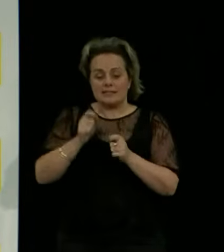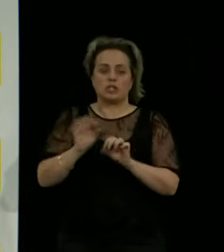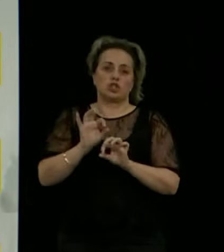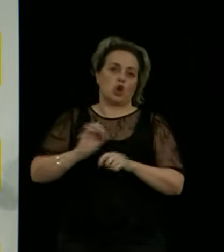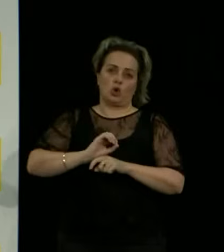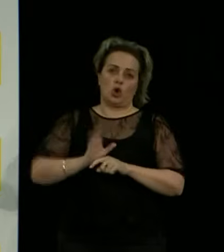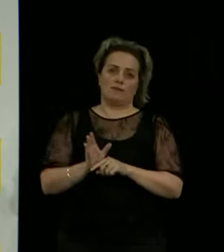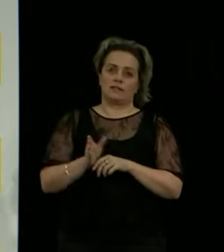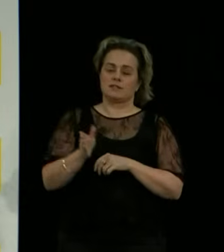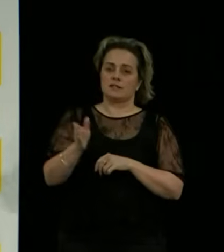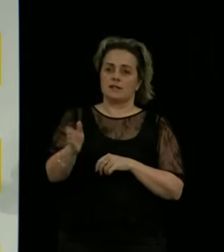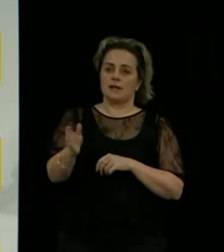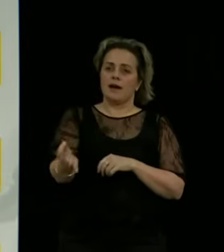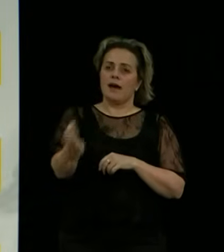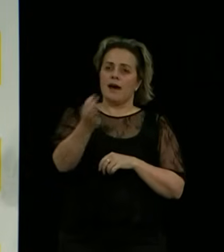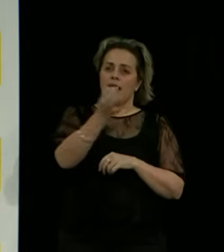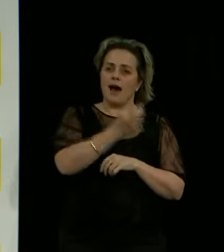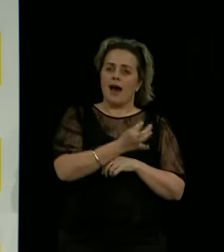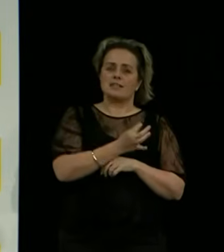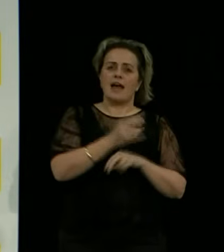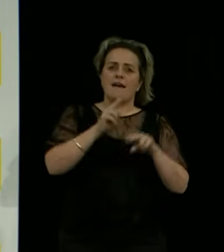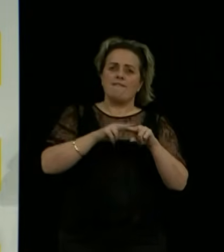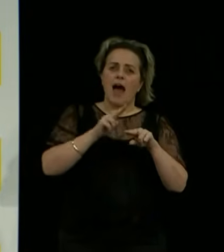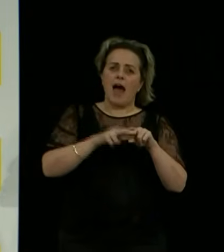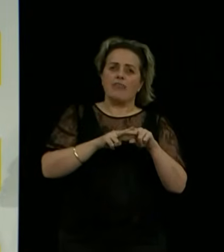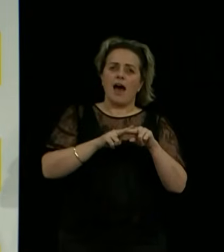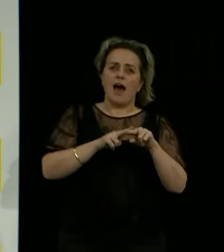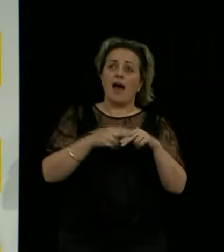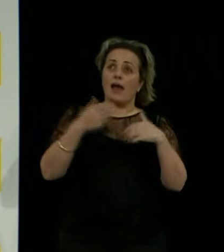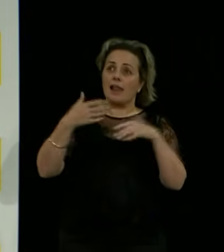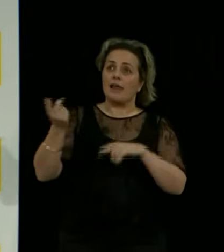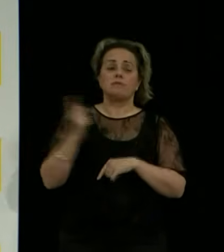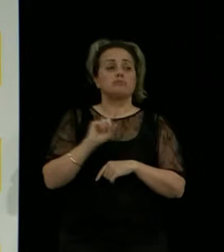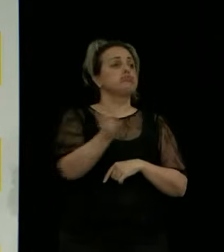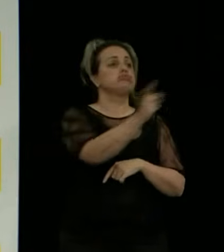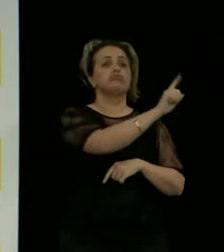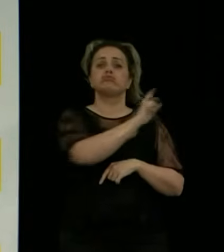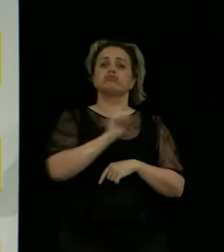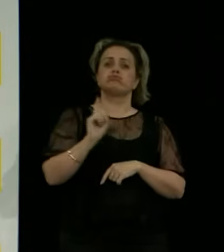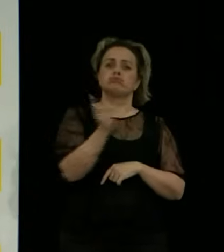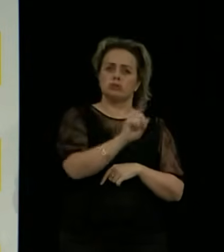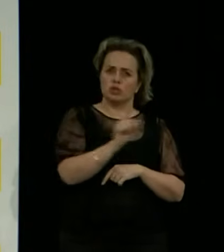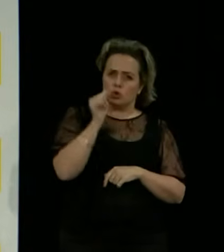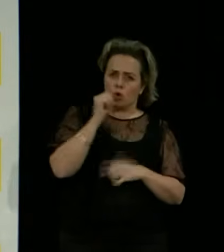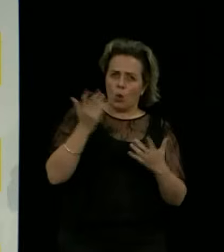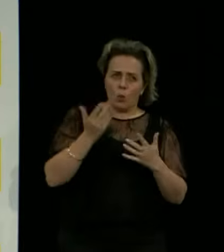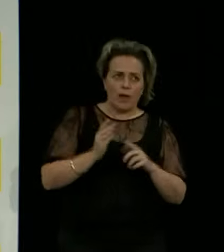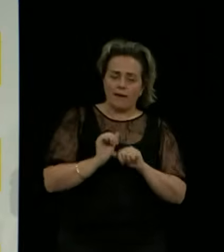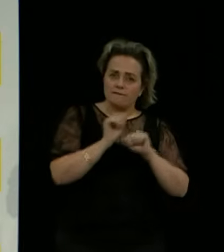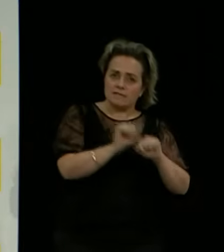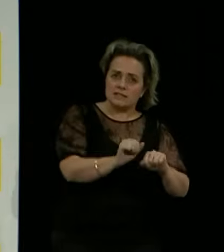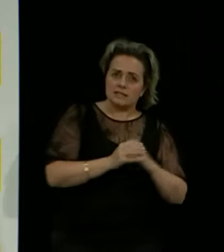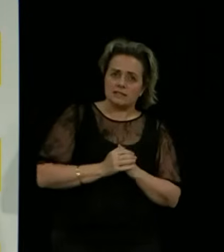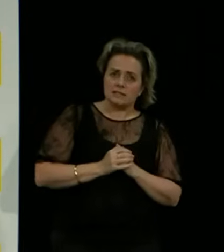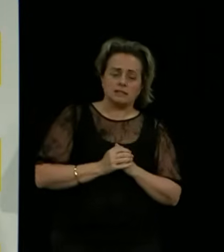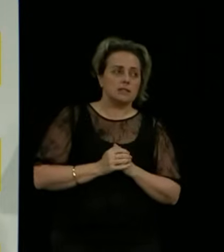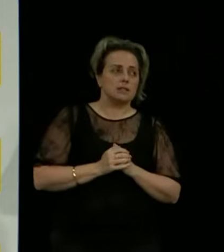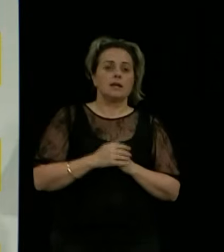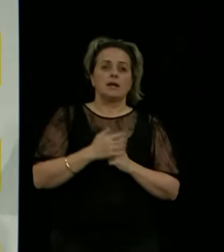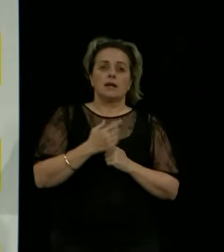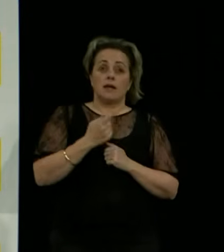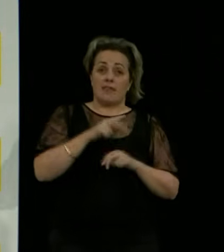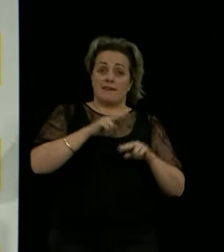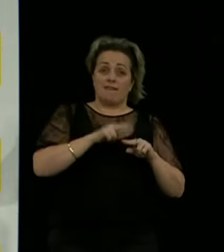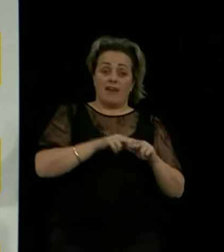father's movements? What do you know about the father's movements in and out of the hospital? Just that there were 2